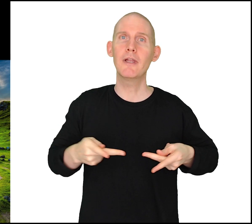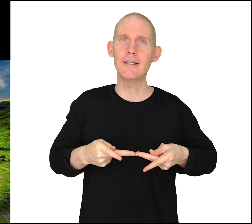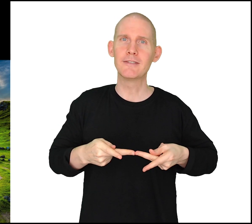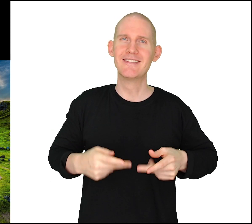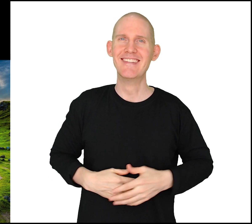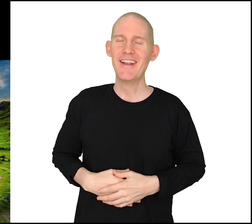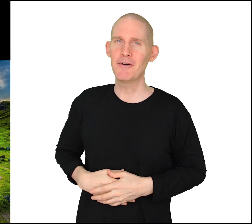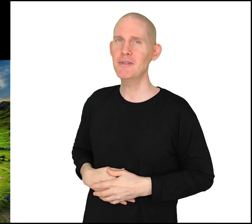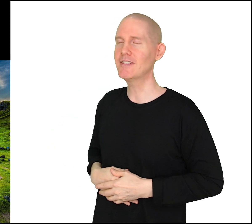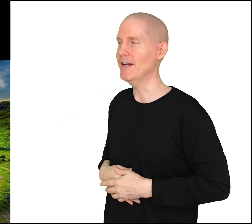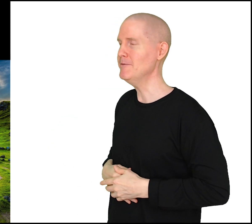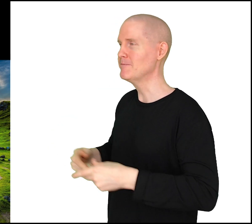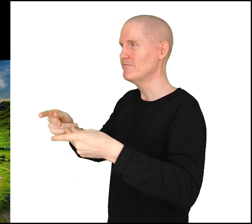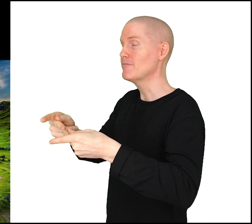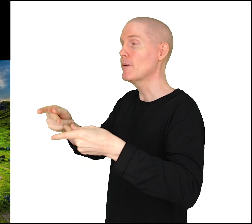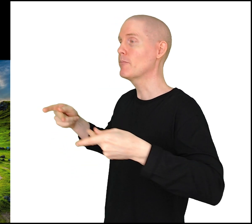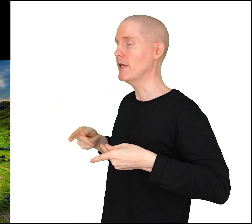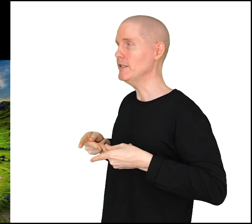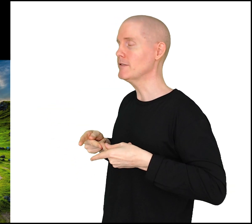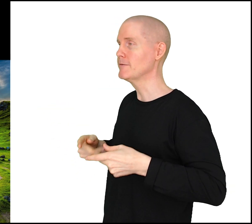Place. From the side. Place.